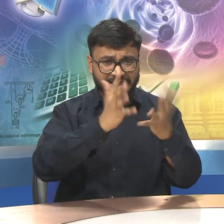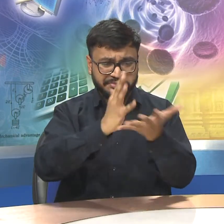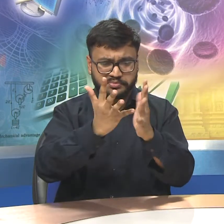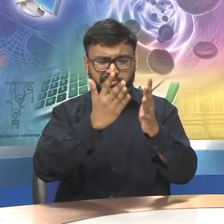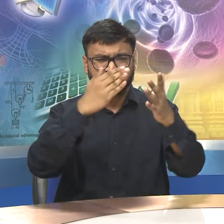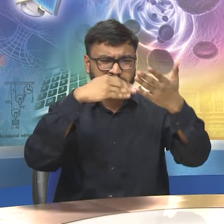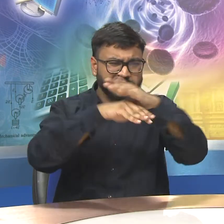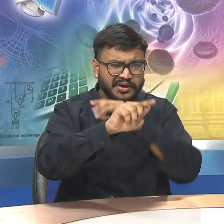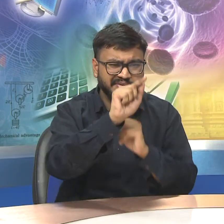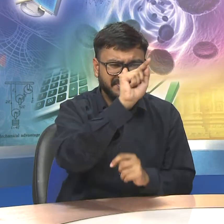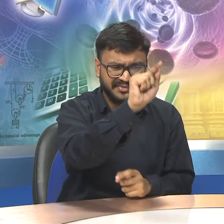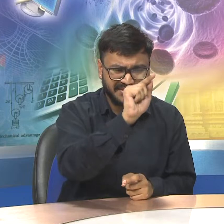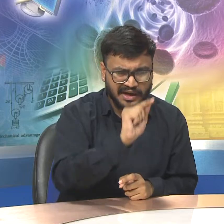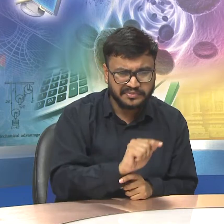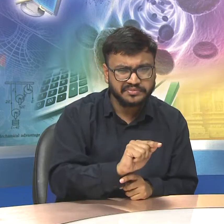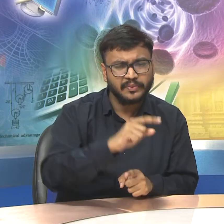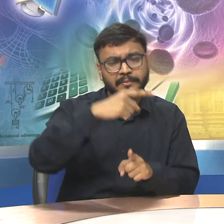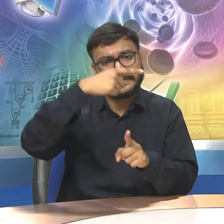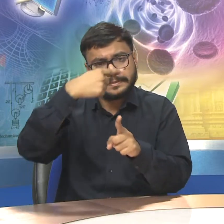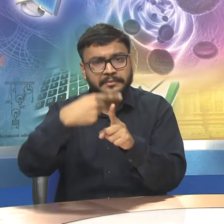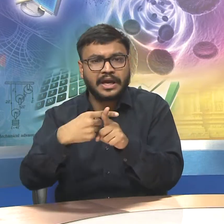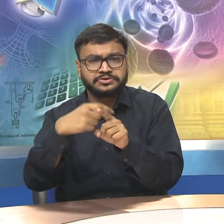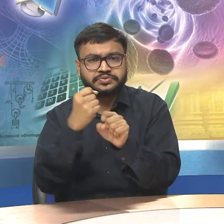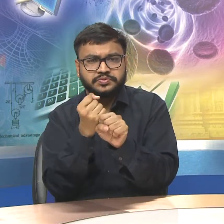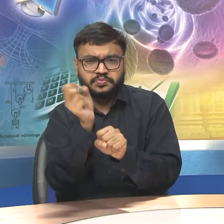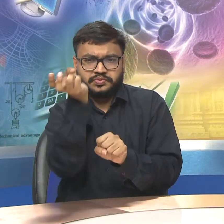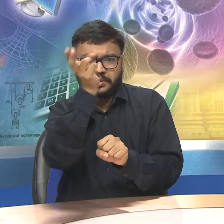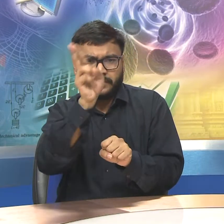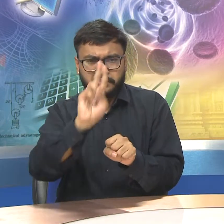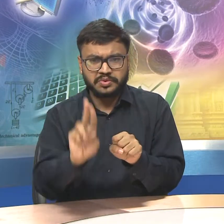Sign components and grammar.